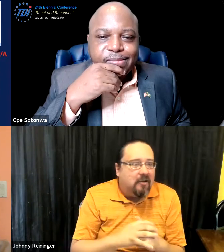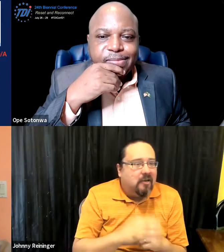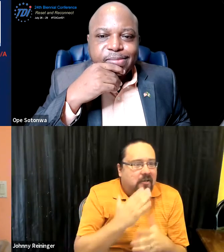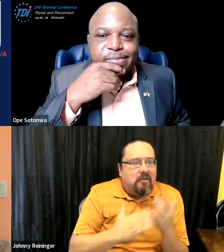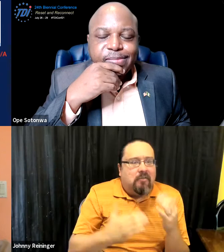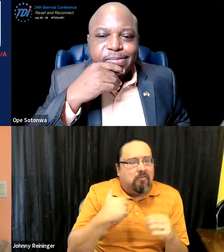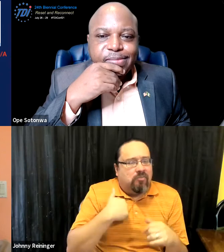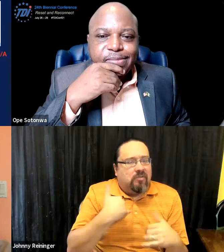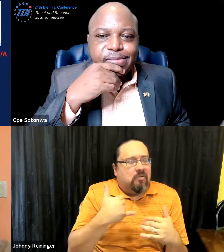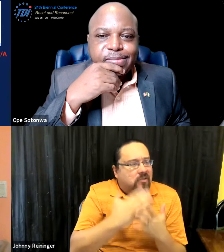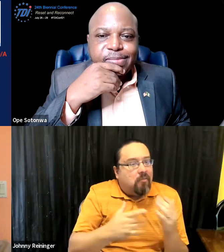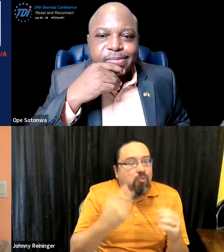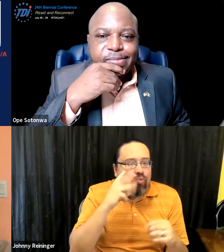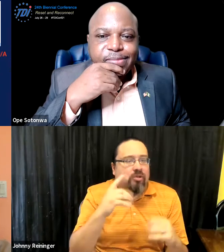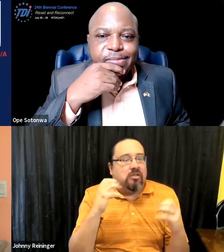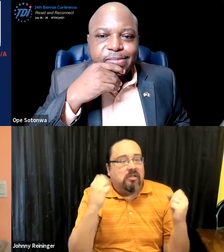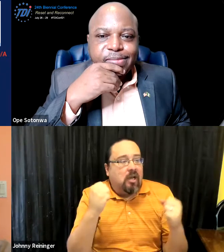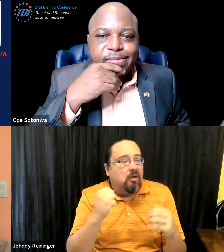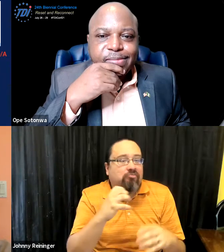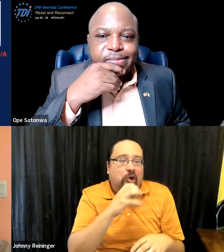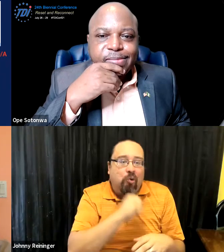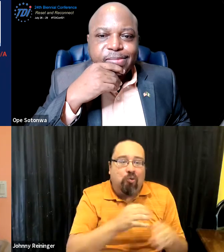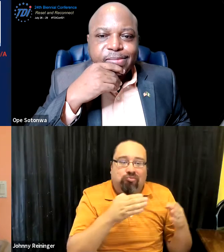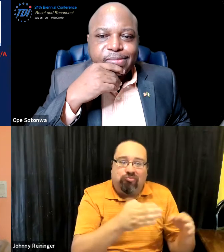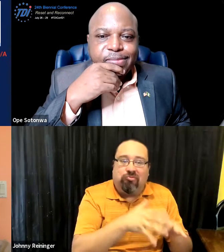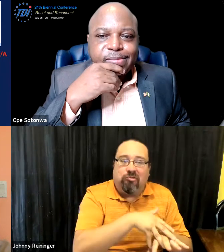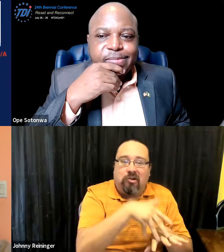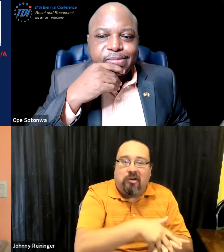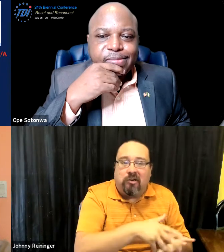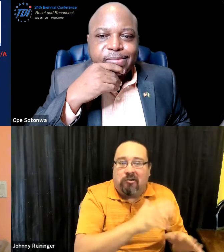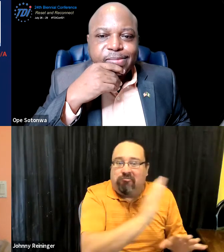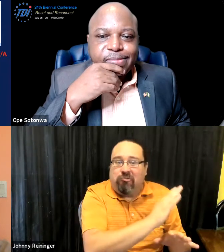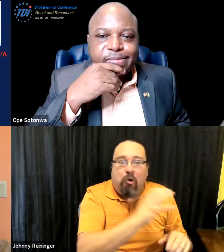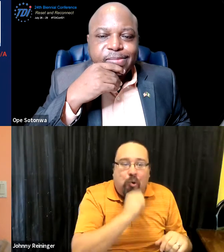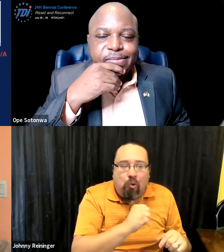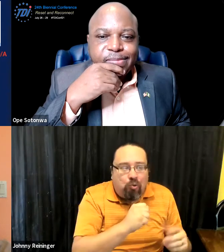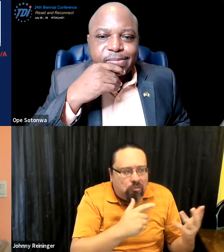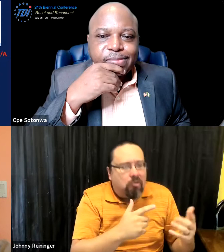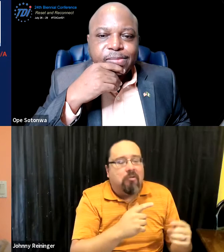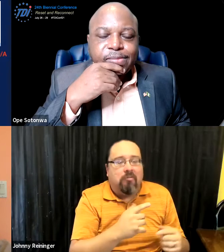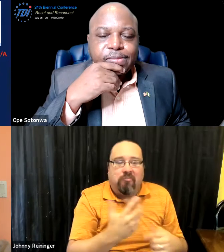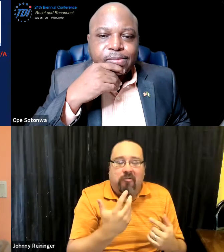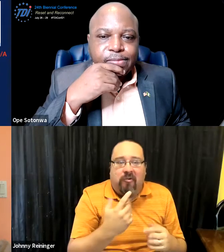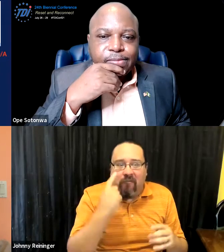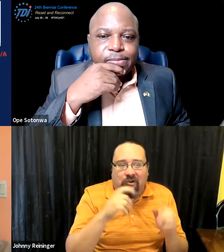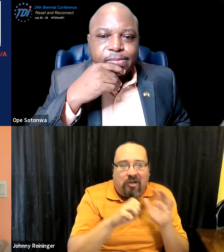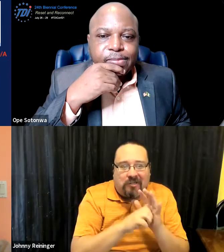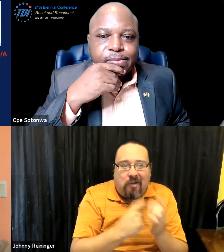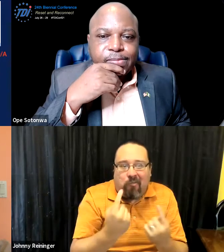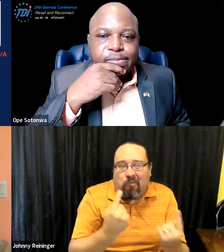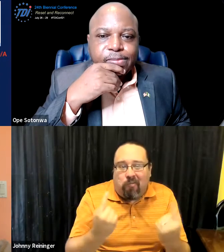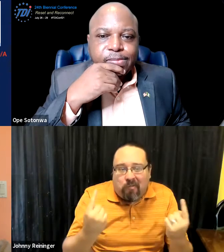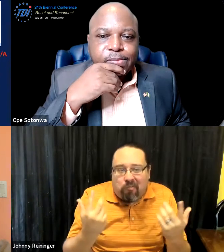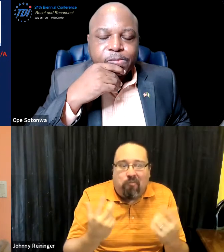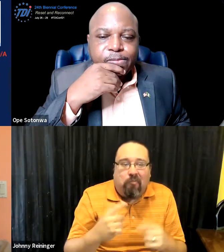know, there are a variety of accents and variety of signing accents, as you would call it. So there are